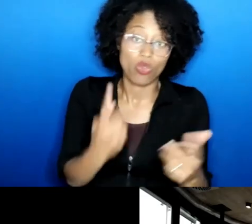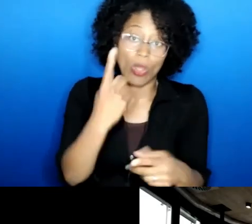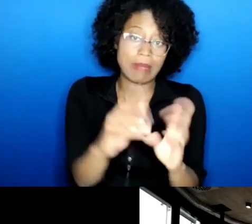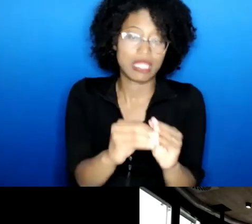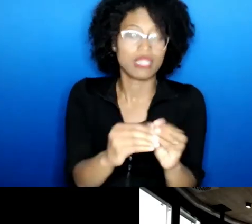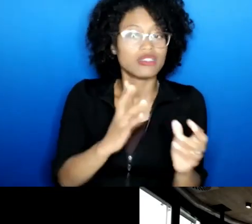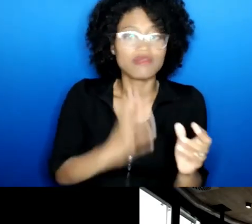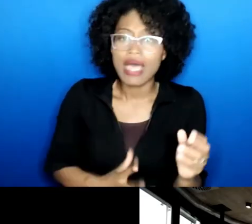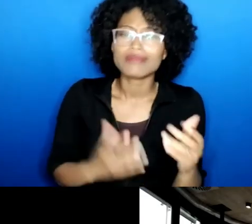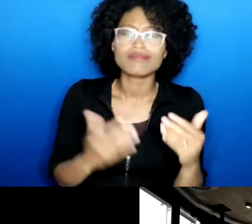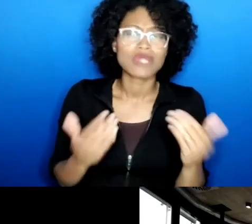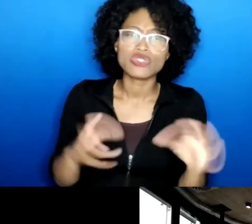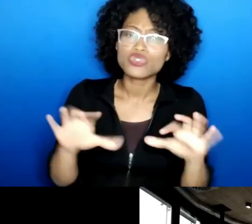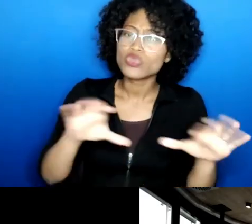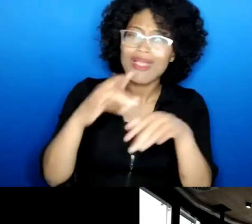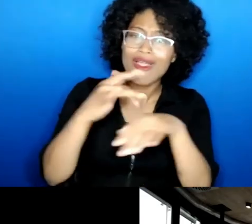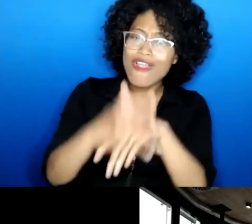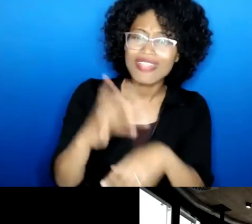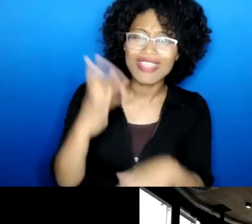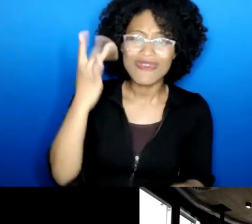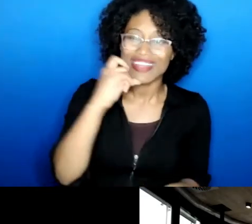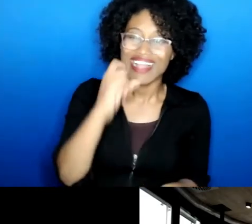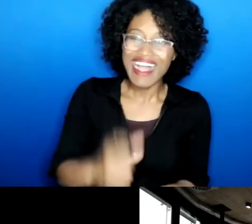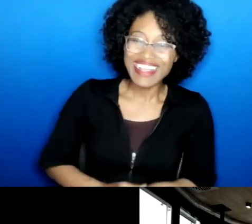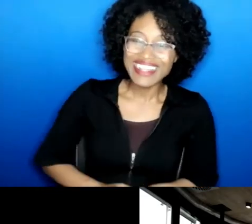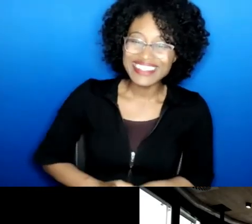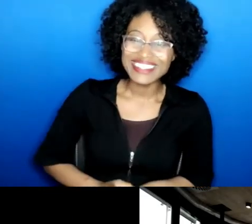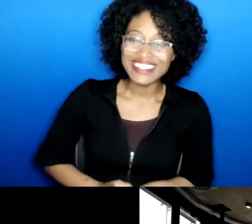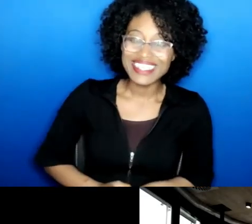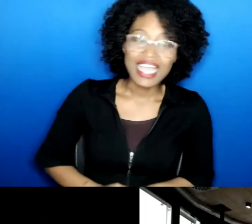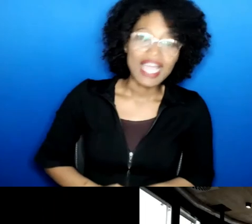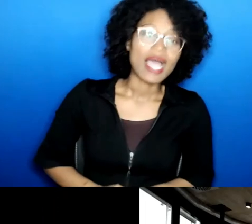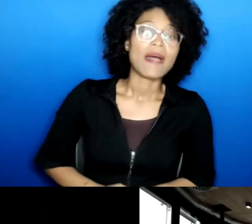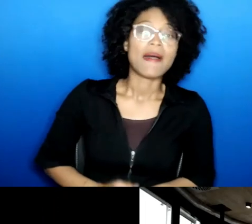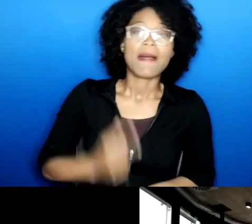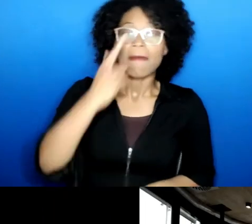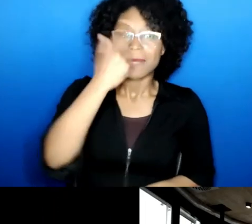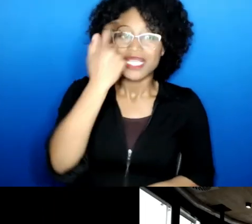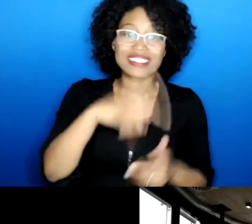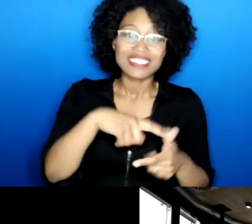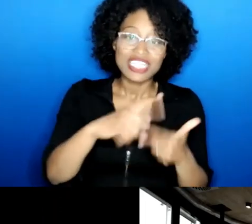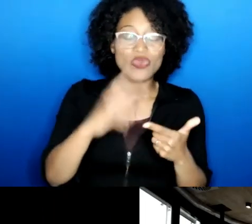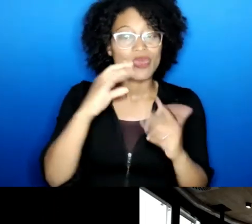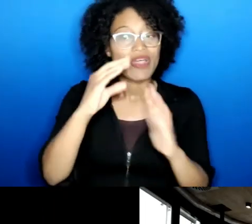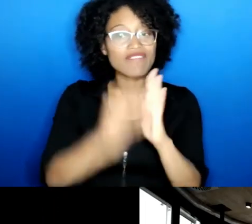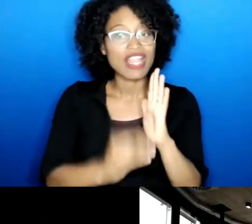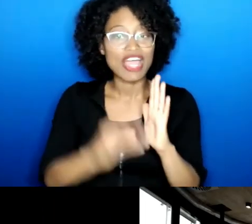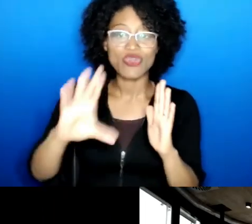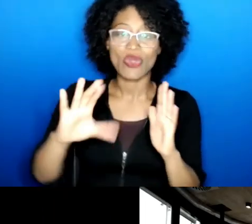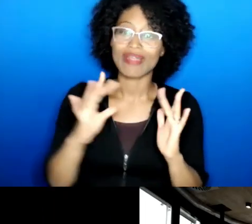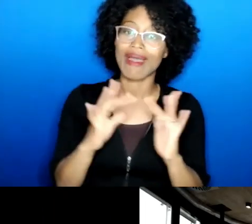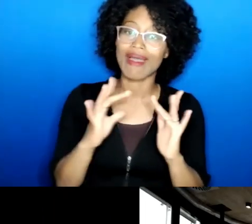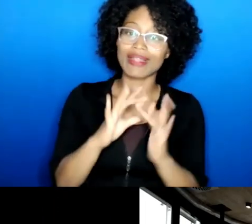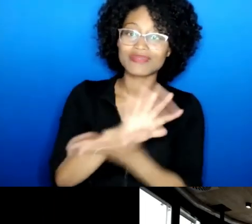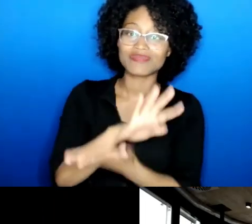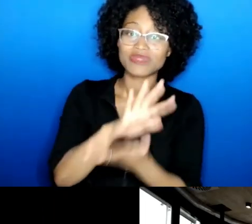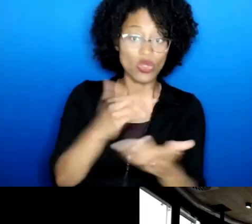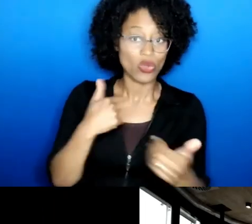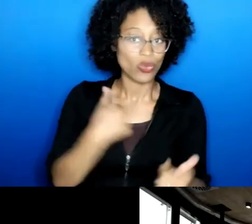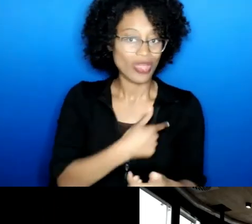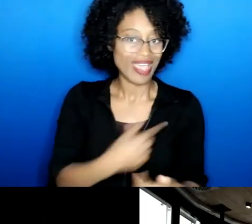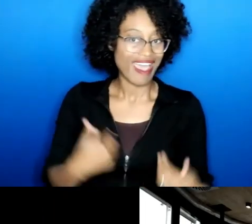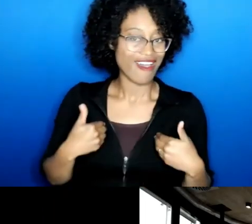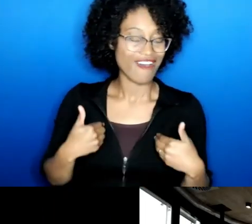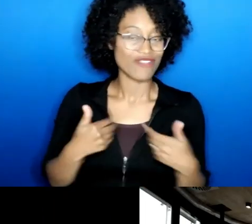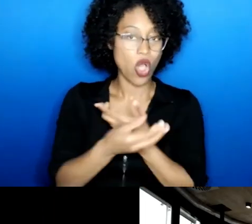advantages to doing it early because you'll be able to fill out your contact sheet, we have office space, you go to your